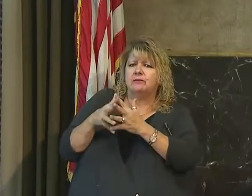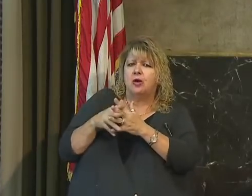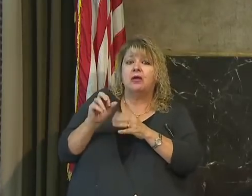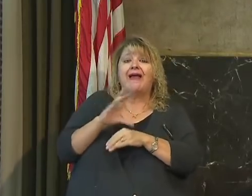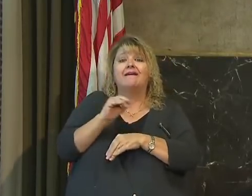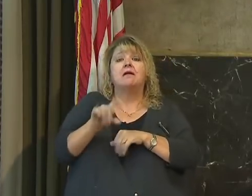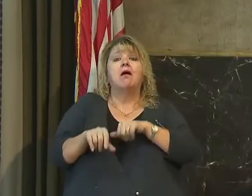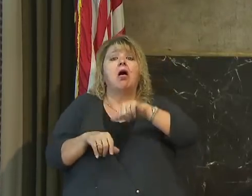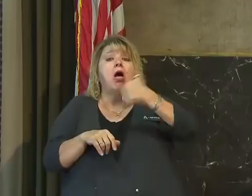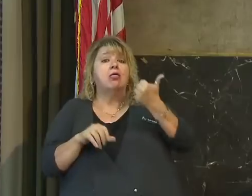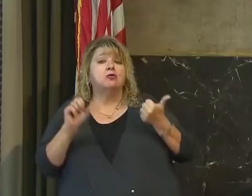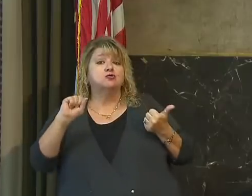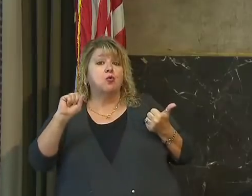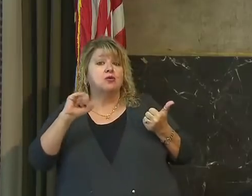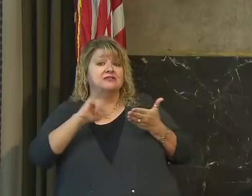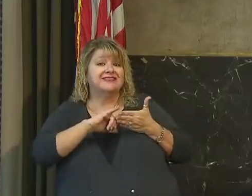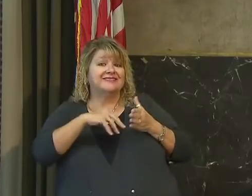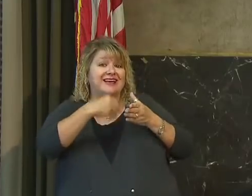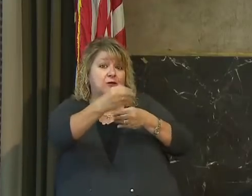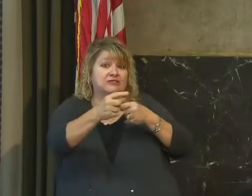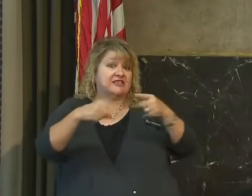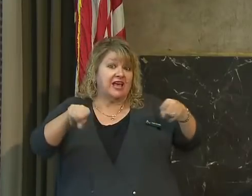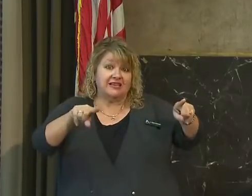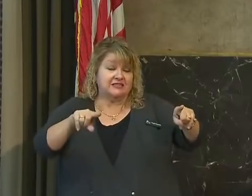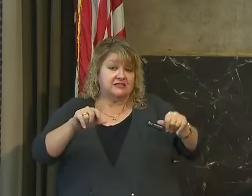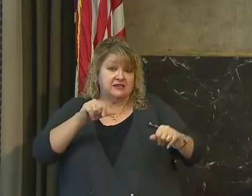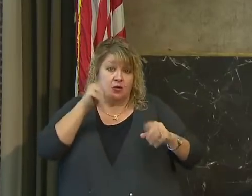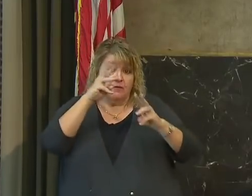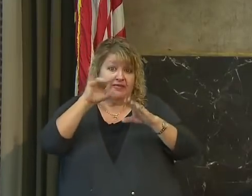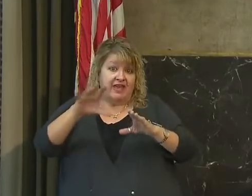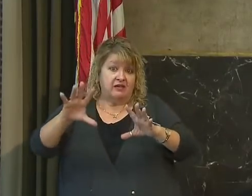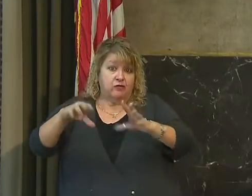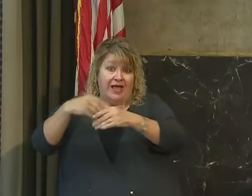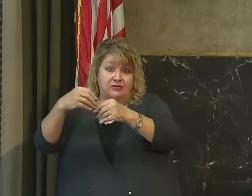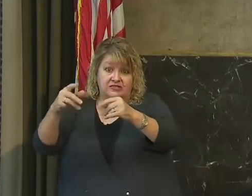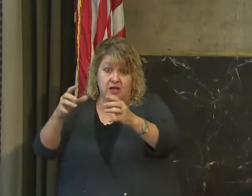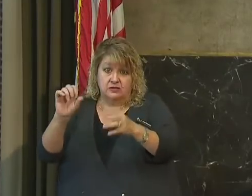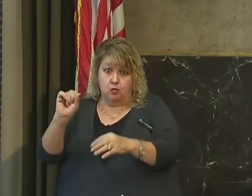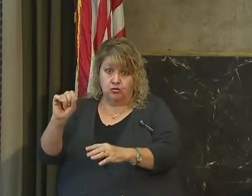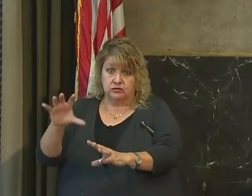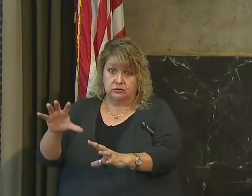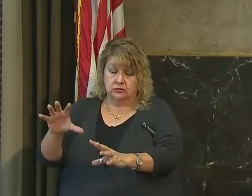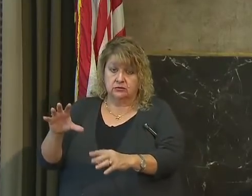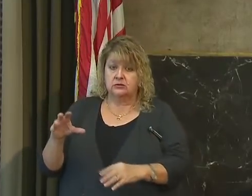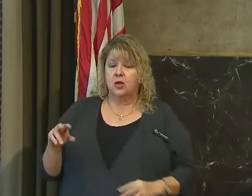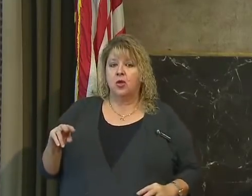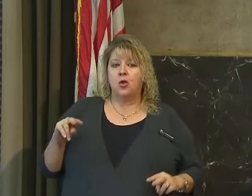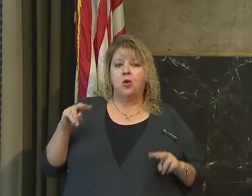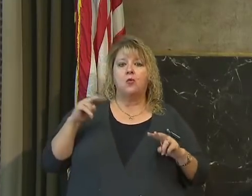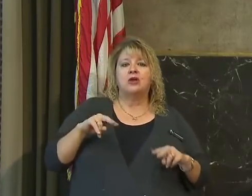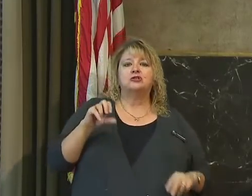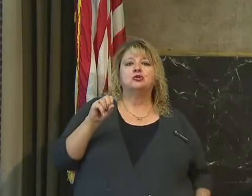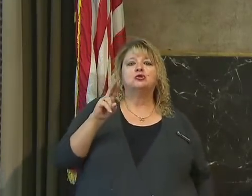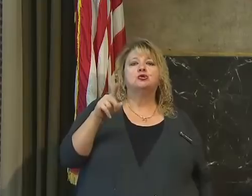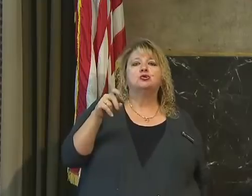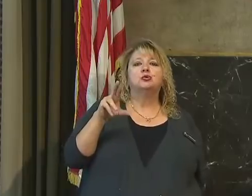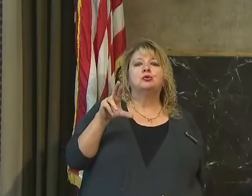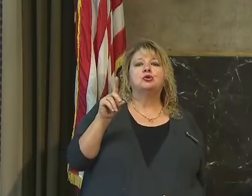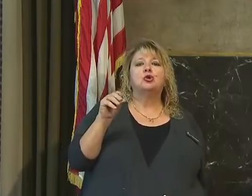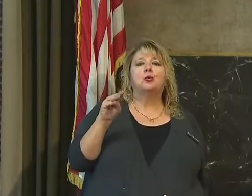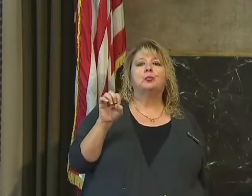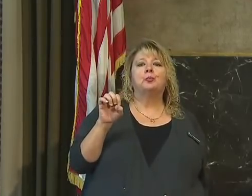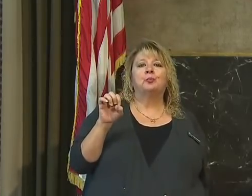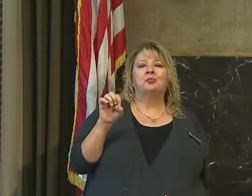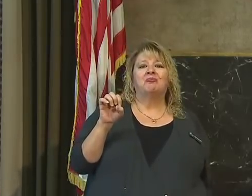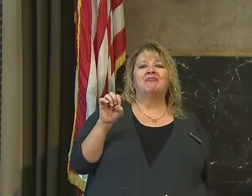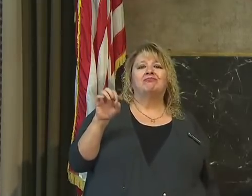that are going to be outdoors. We will be paying very close attention to the Superdome and indoors,